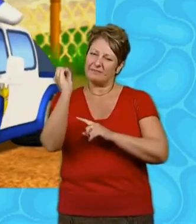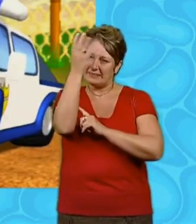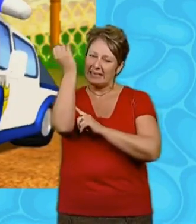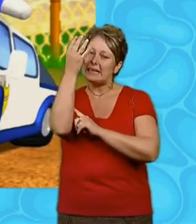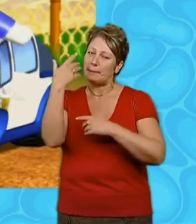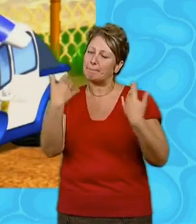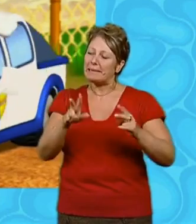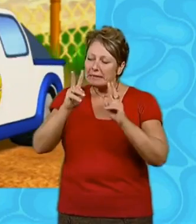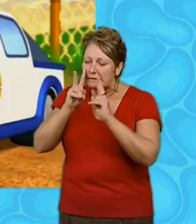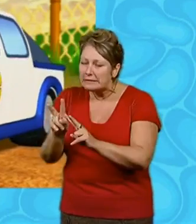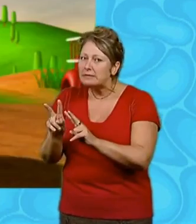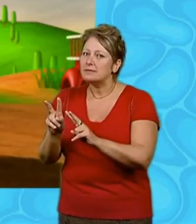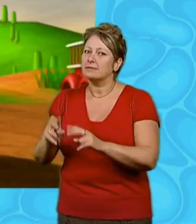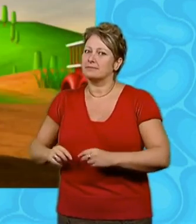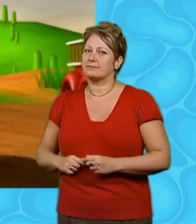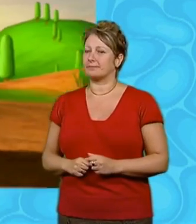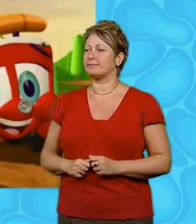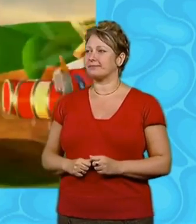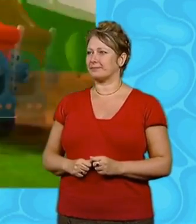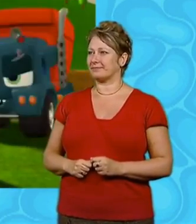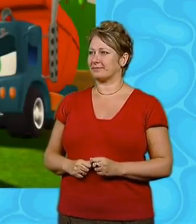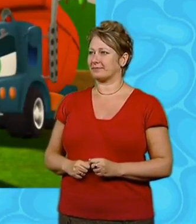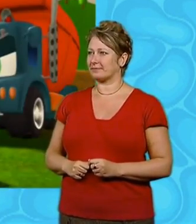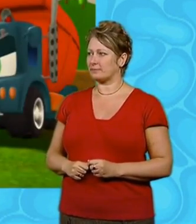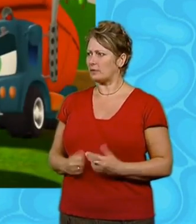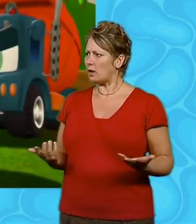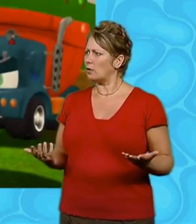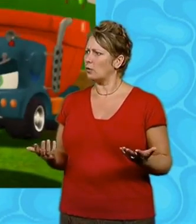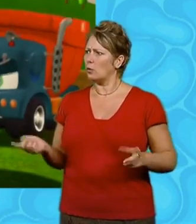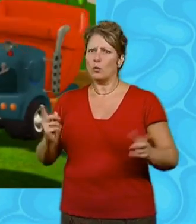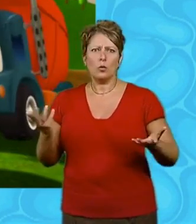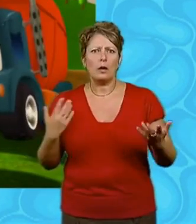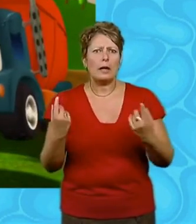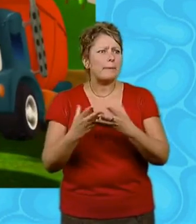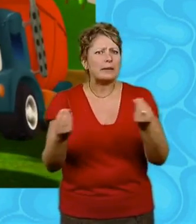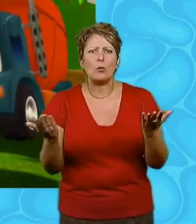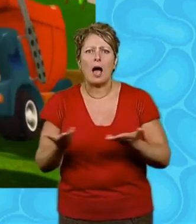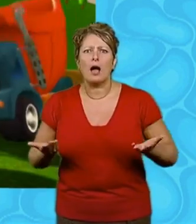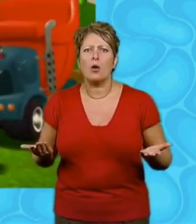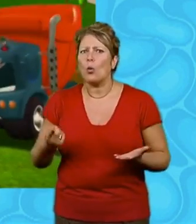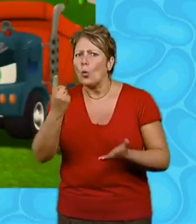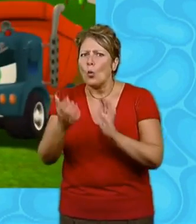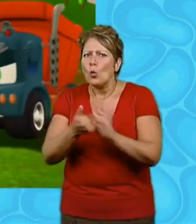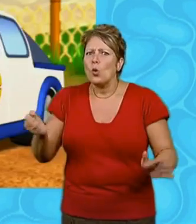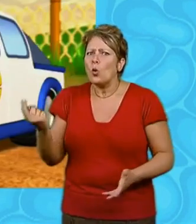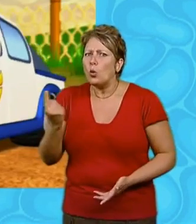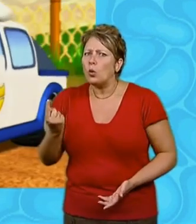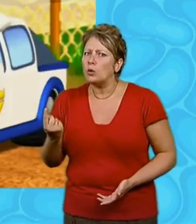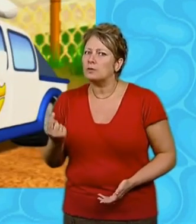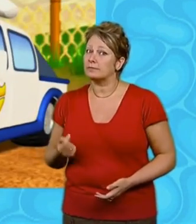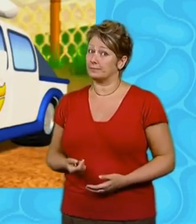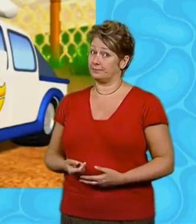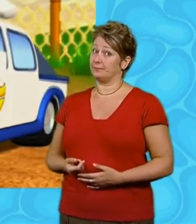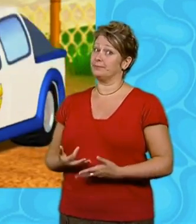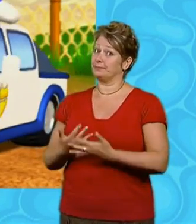After Finley found the evidence. Okay, so where are our missing things? And who stole them? A